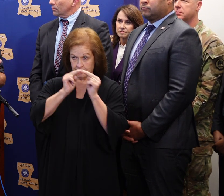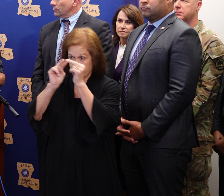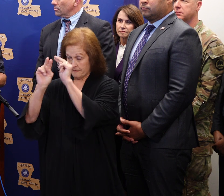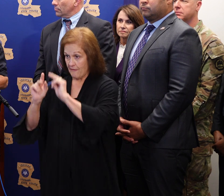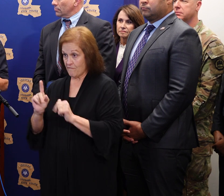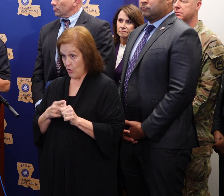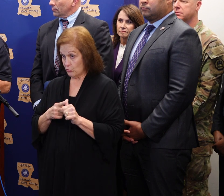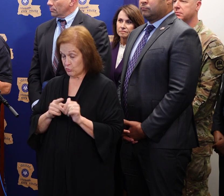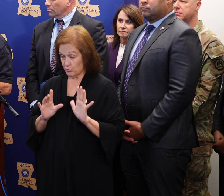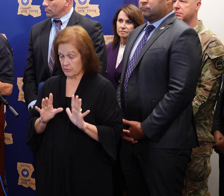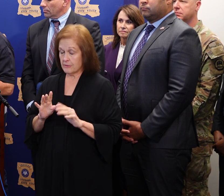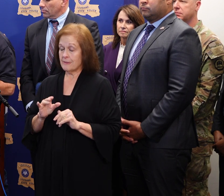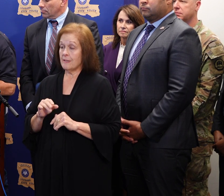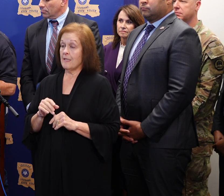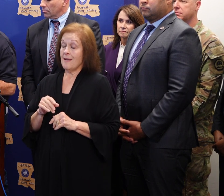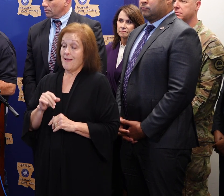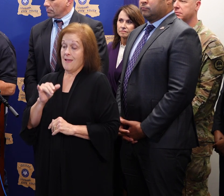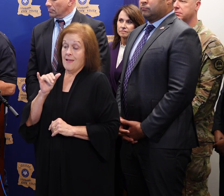from yesterday